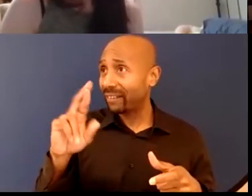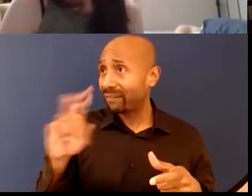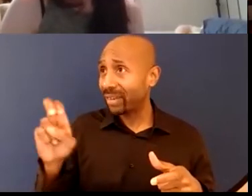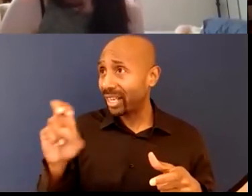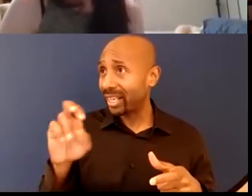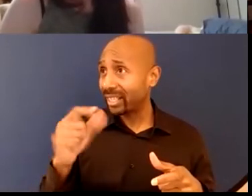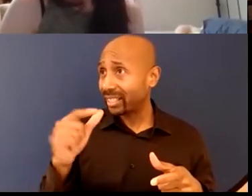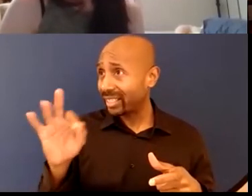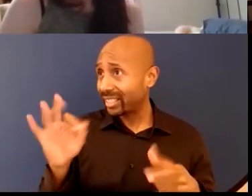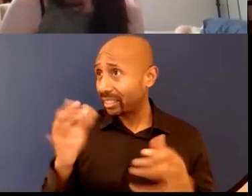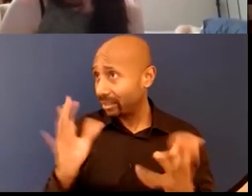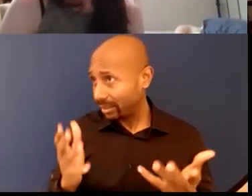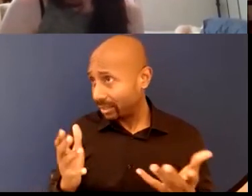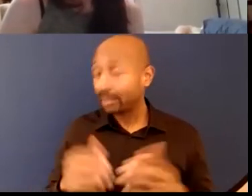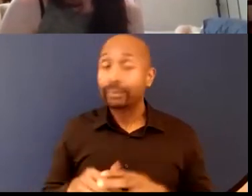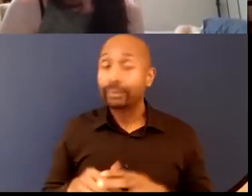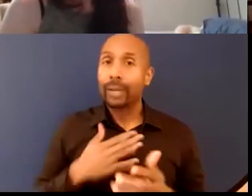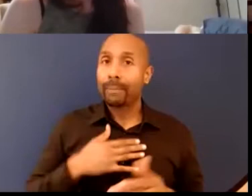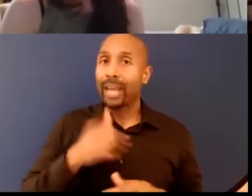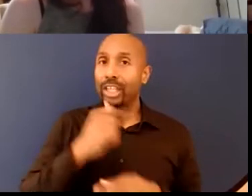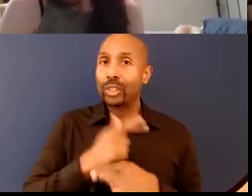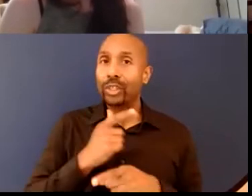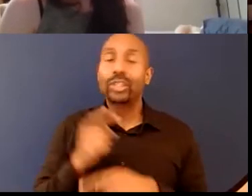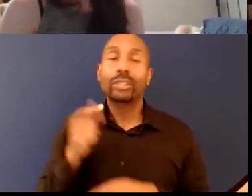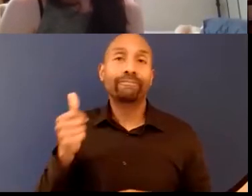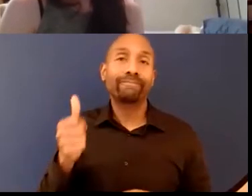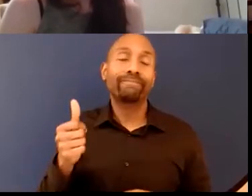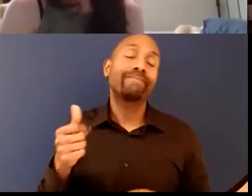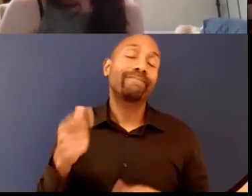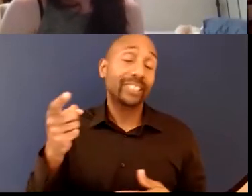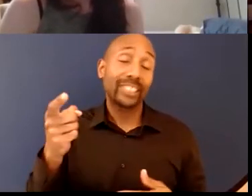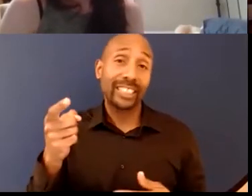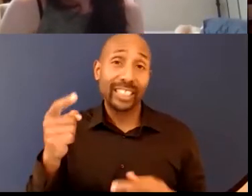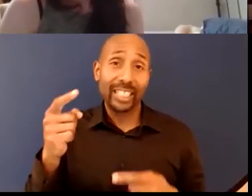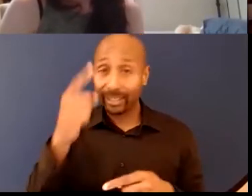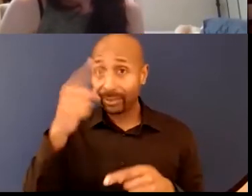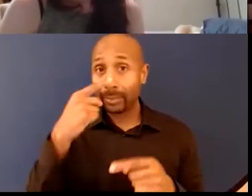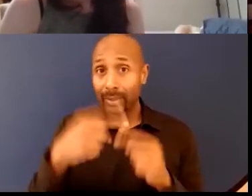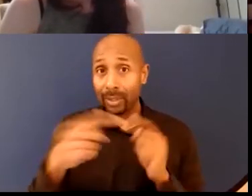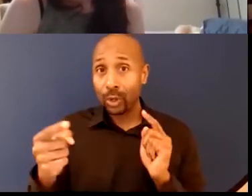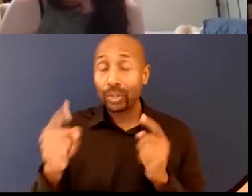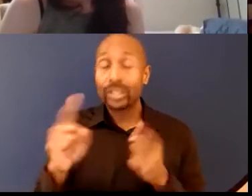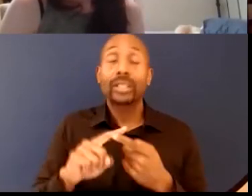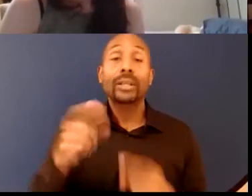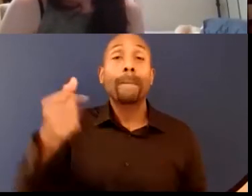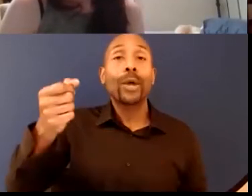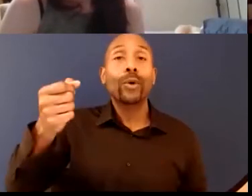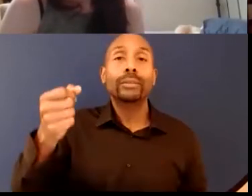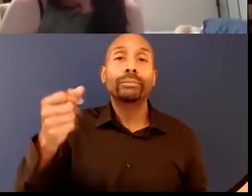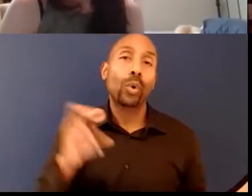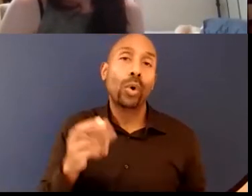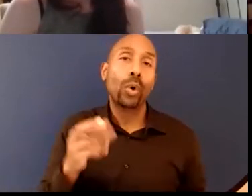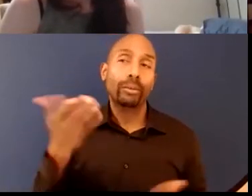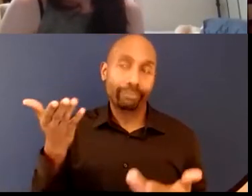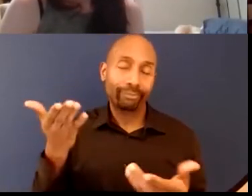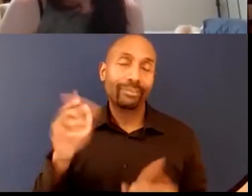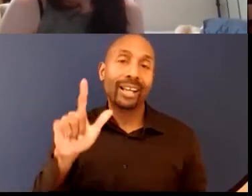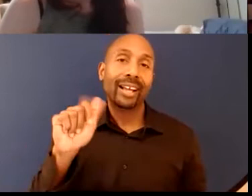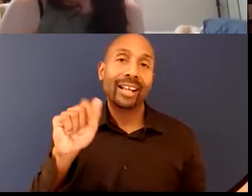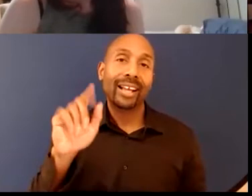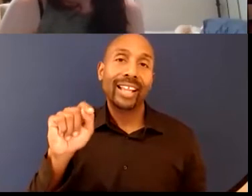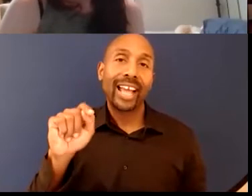or lactose intolerant. These are things that folks are carrying with